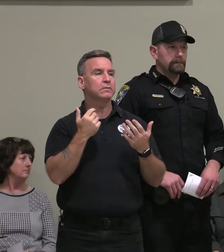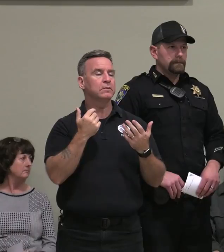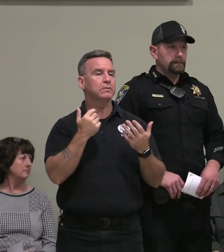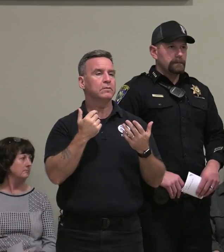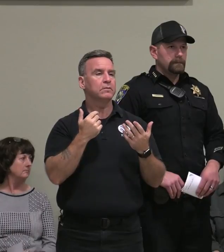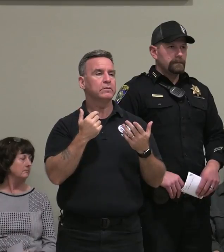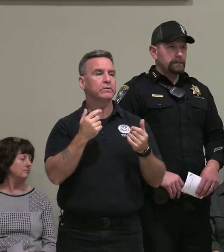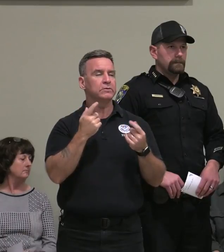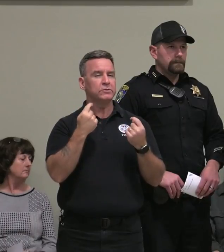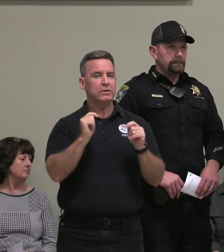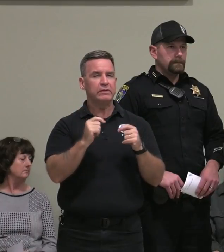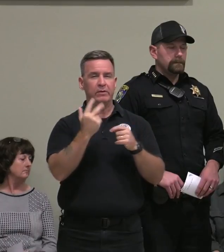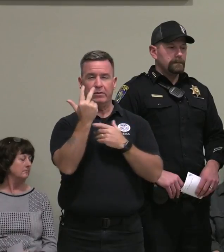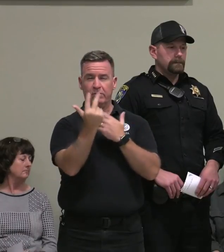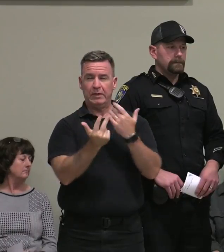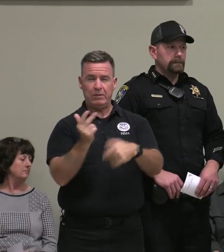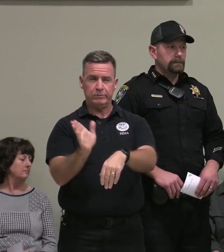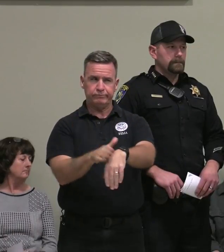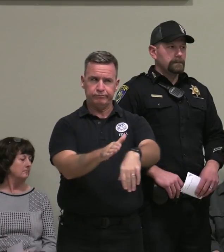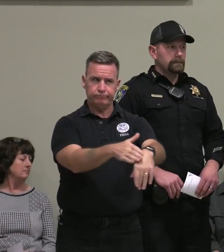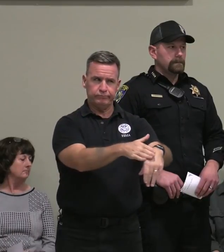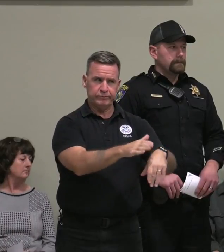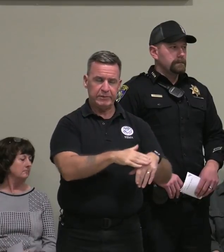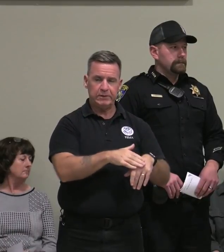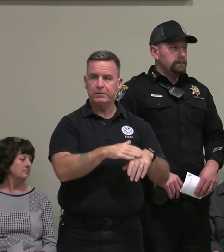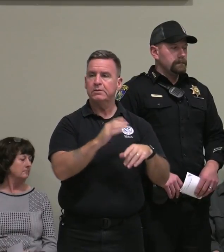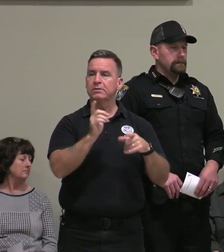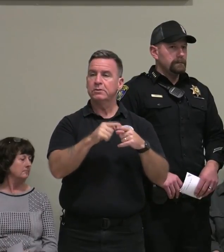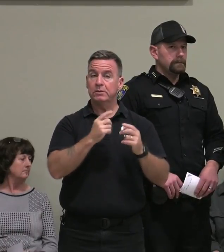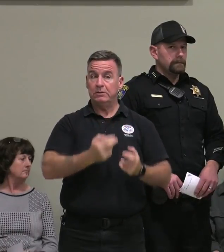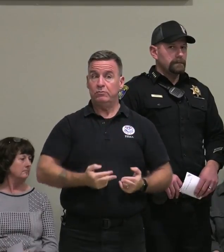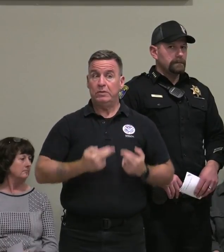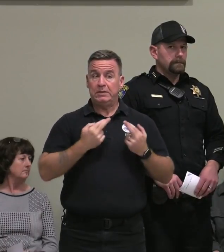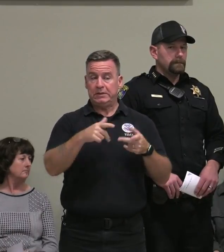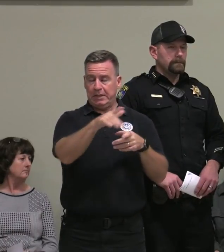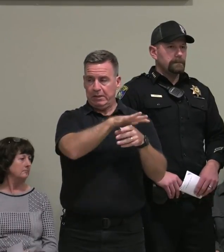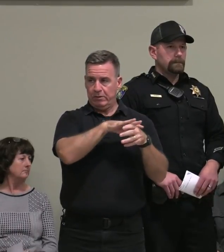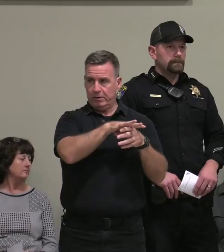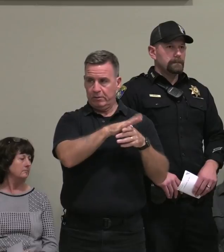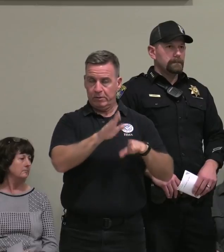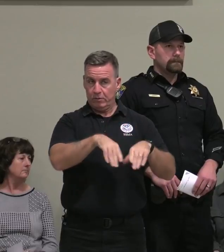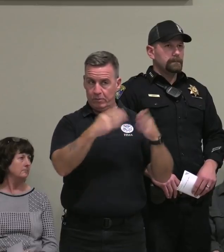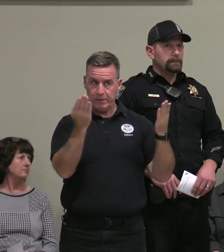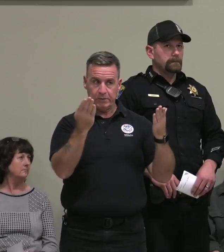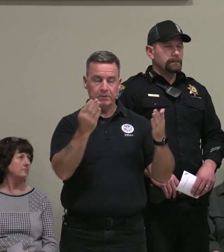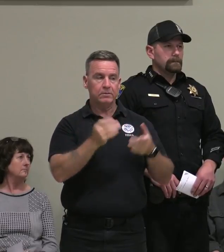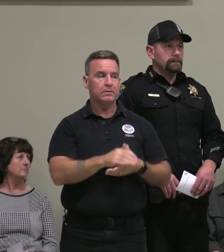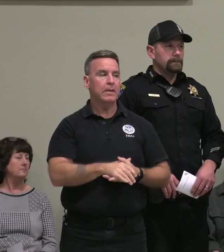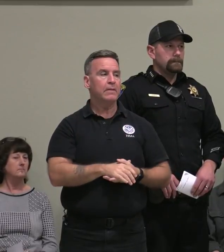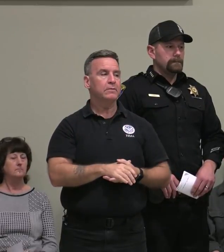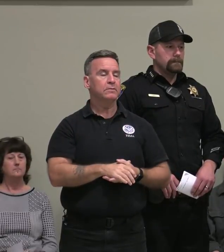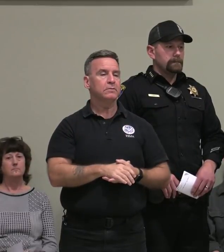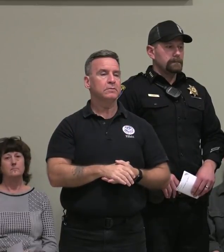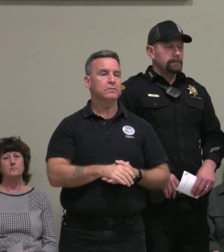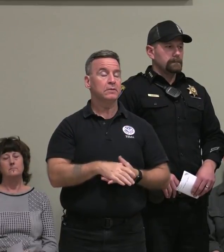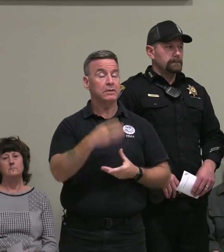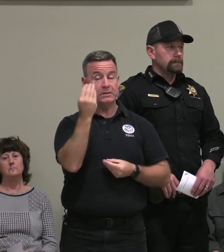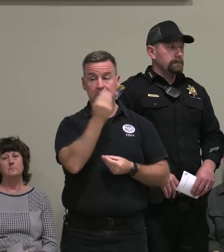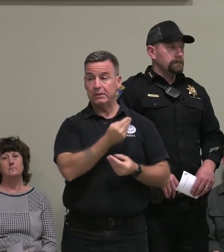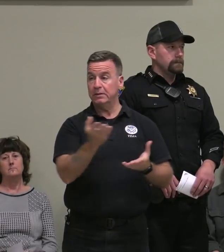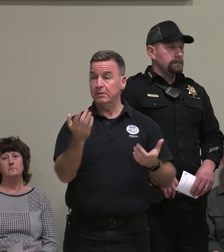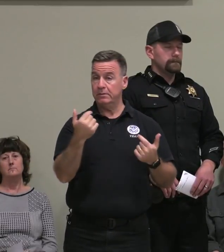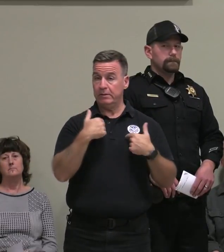we generally try to give three hours notice to the residents of the area that we're going to open up. Now, I've got to tell you that I